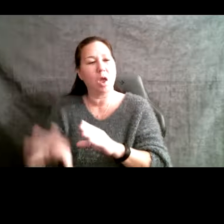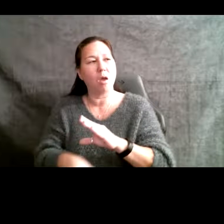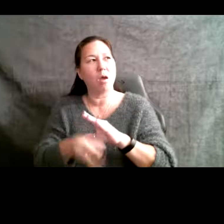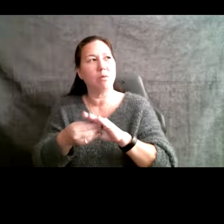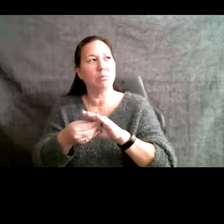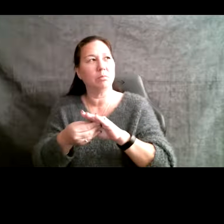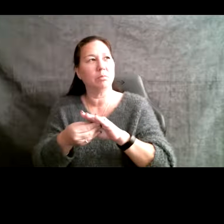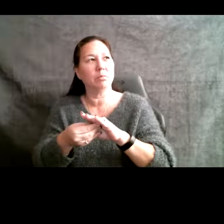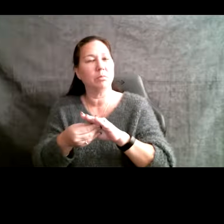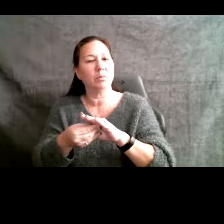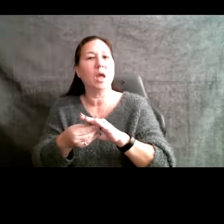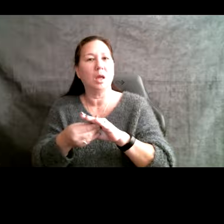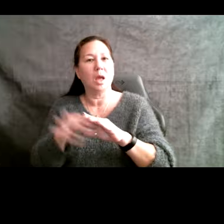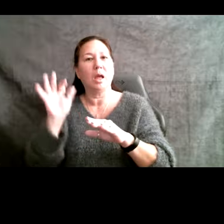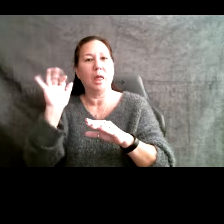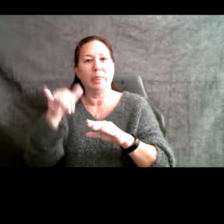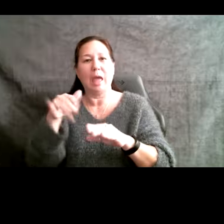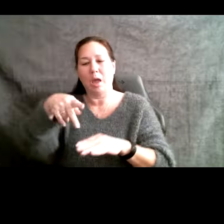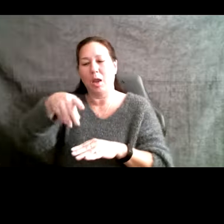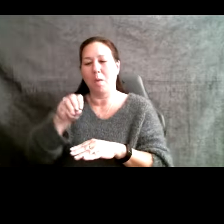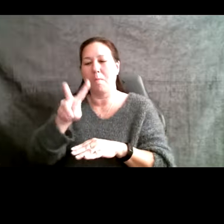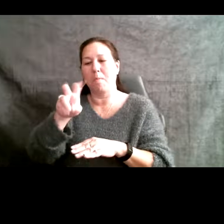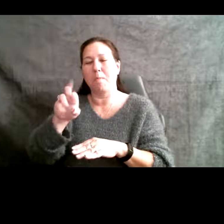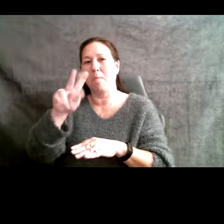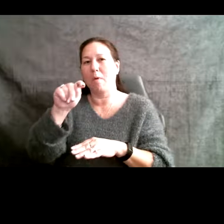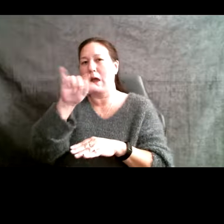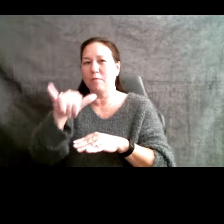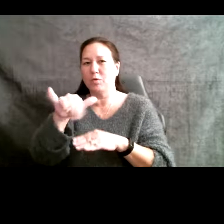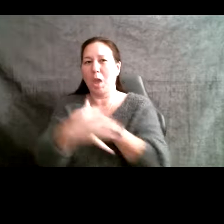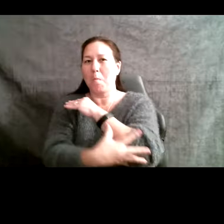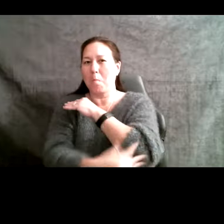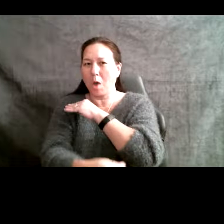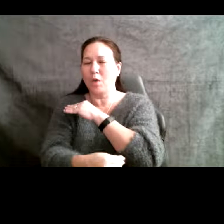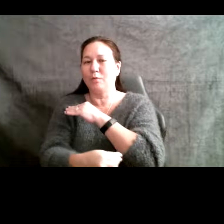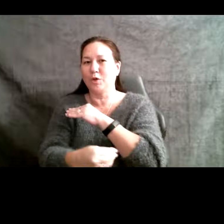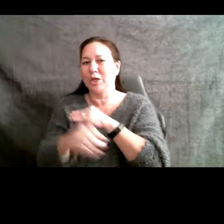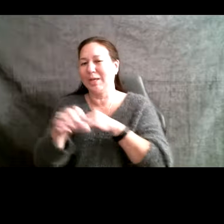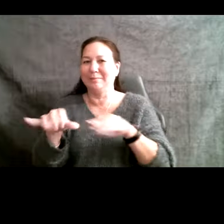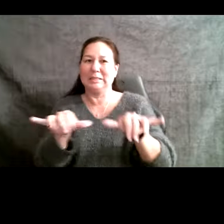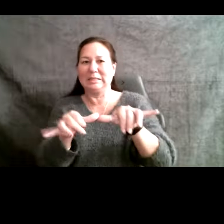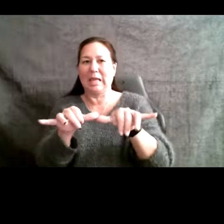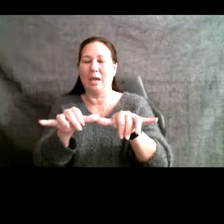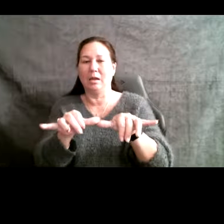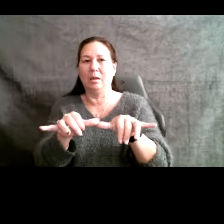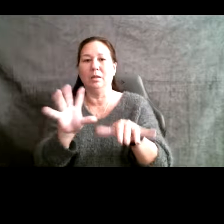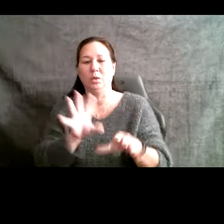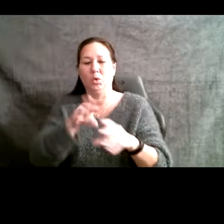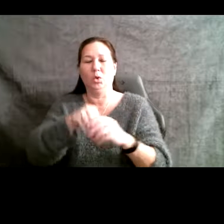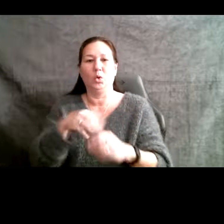a poverty scale, therefore including white people as well,